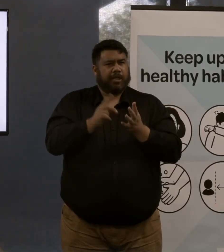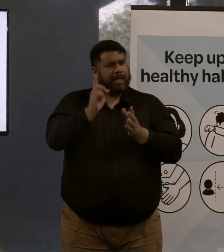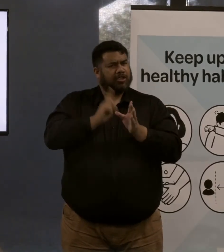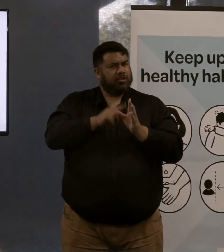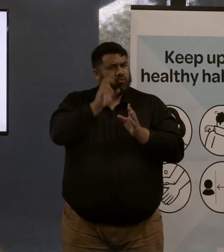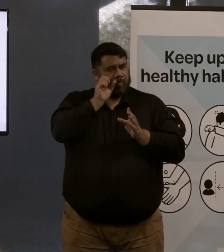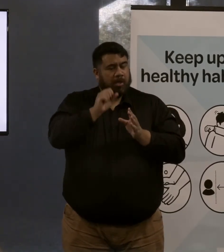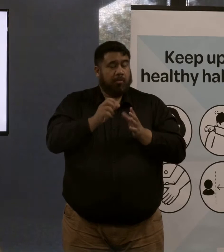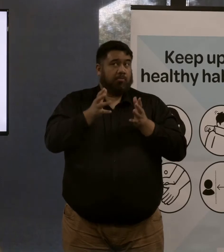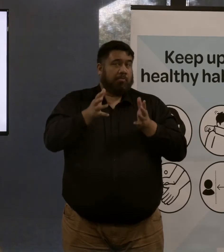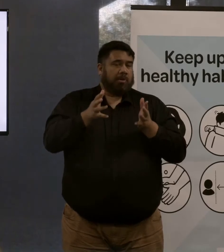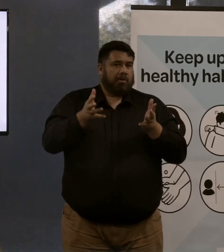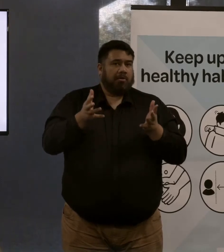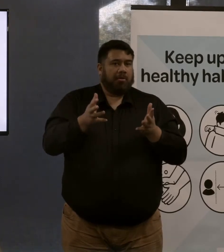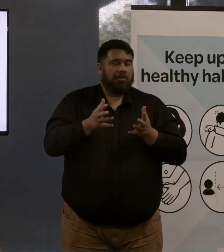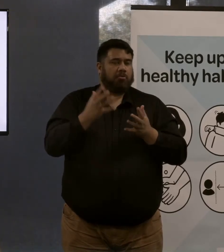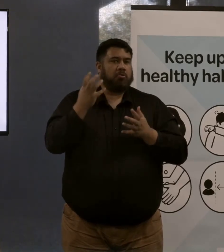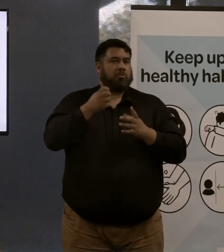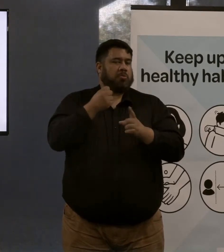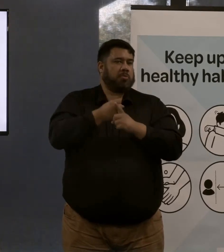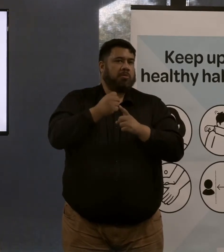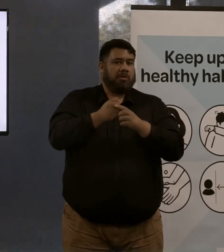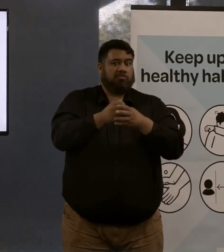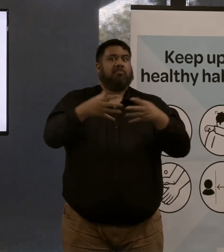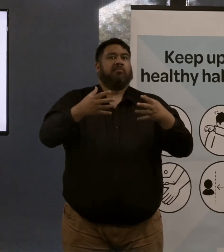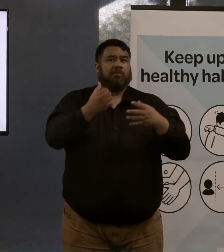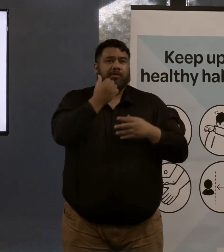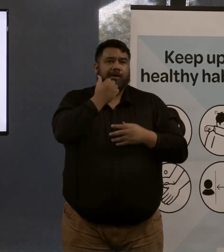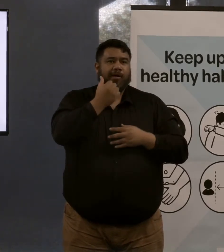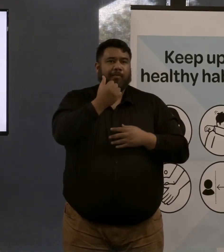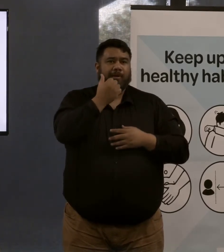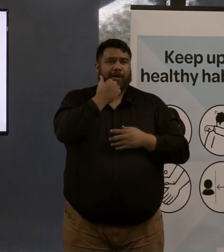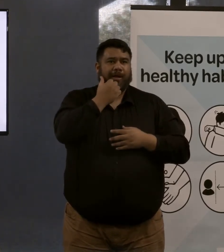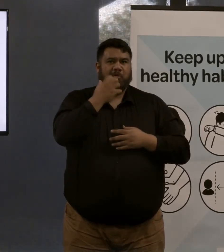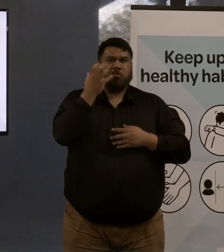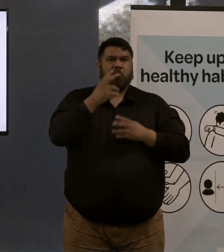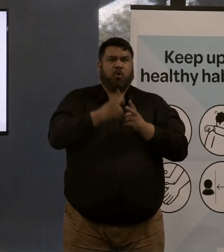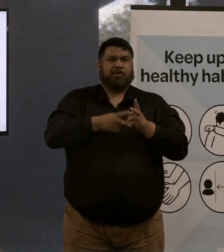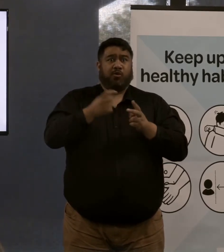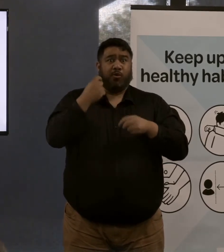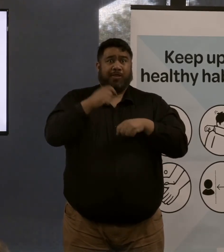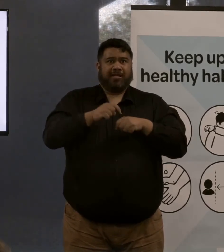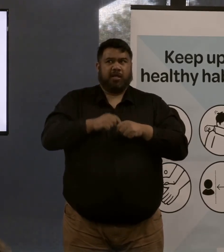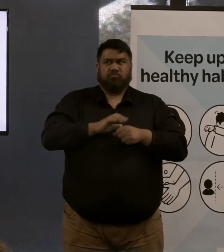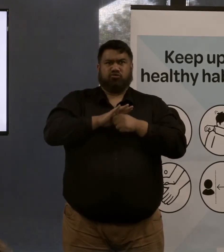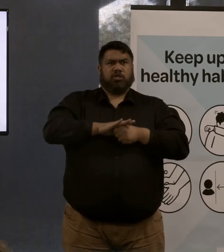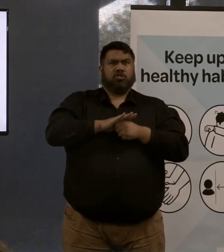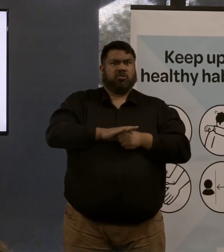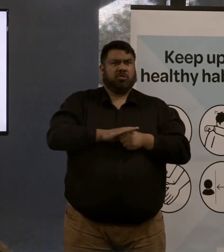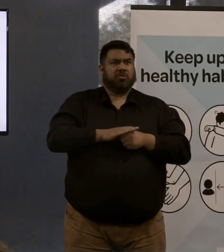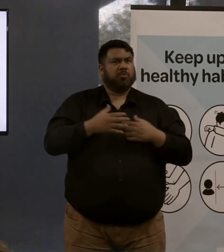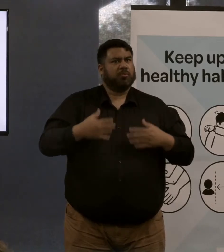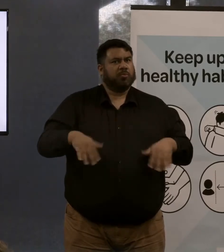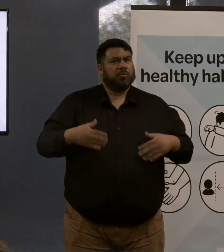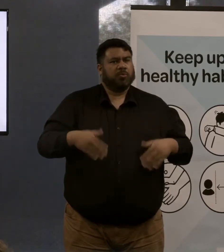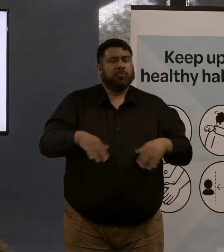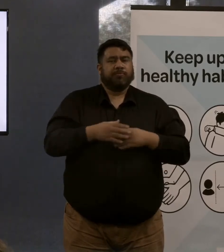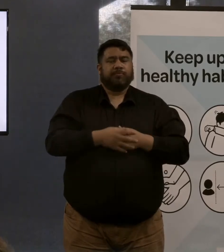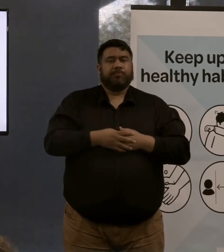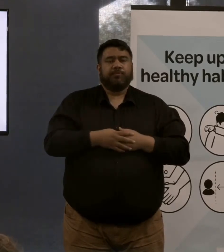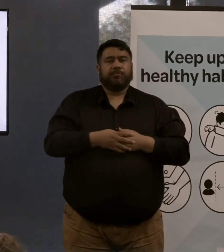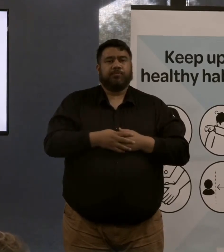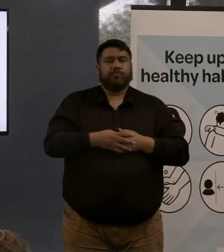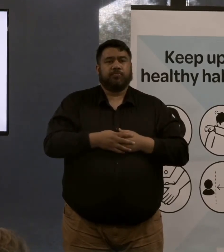year. It was really quite significant, and you'll recall how much pressure it put on our hospitals at the time. So we